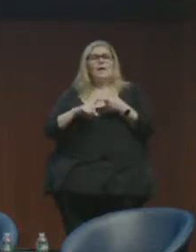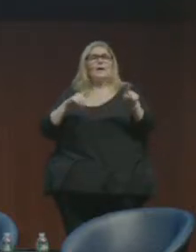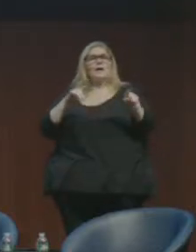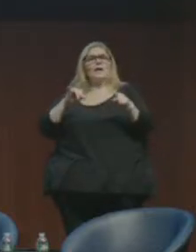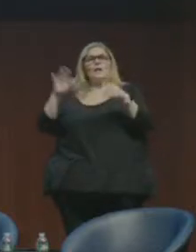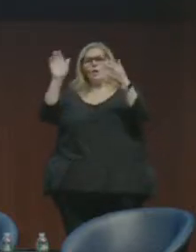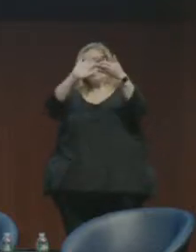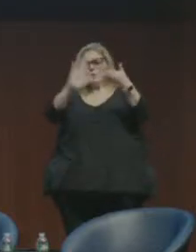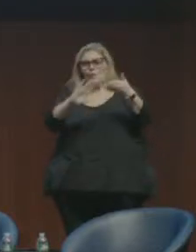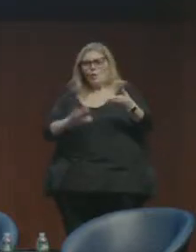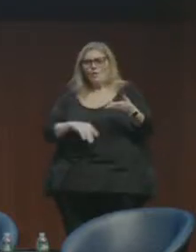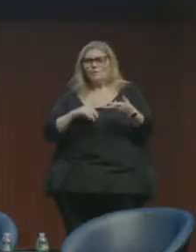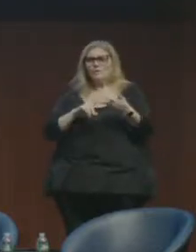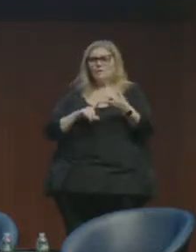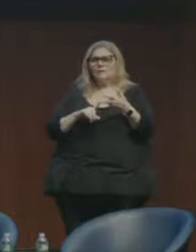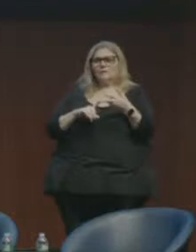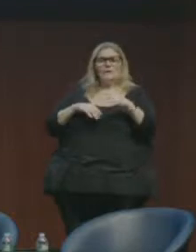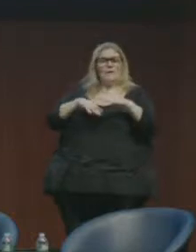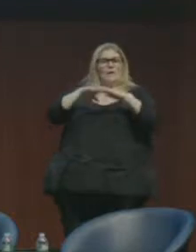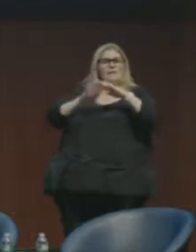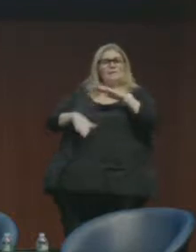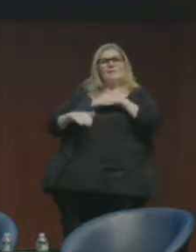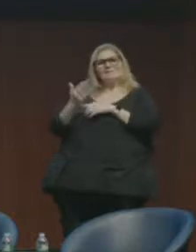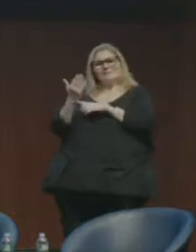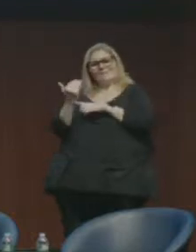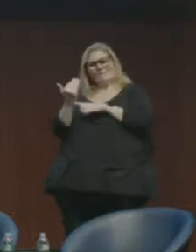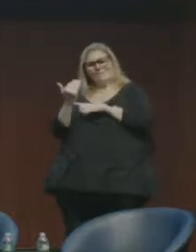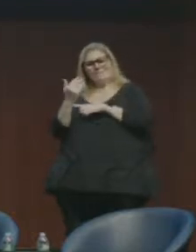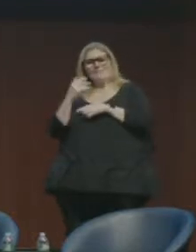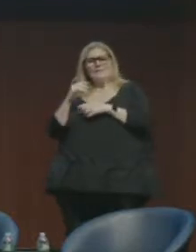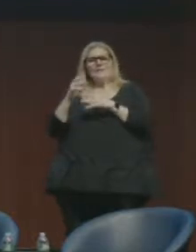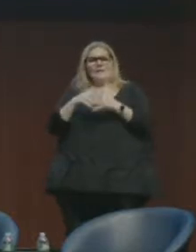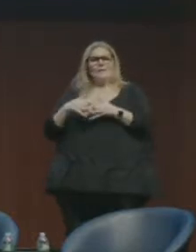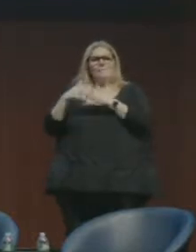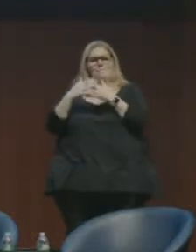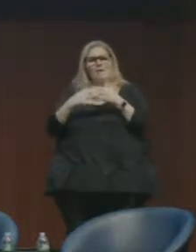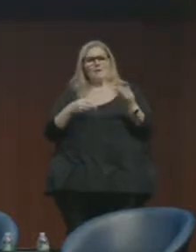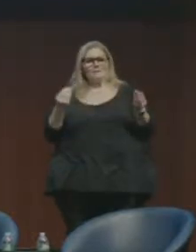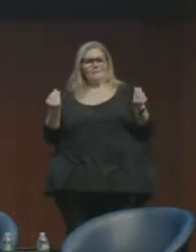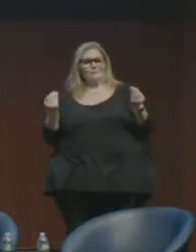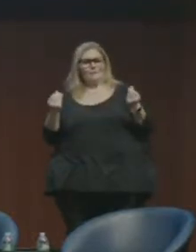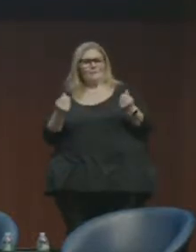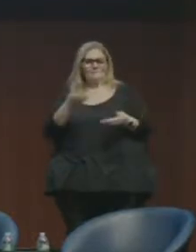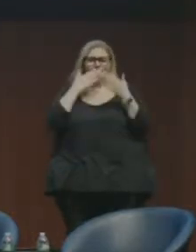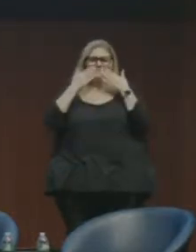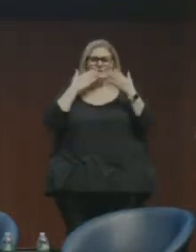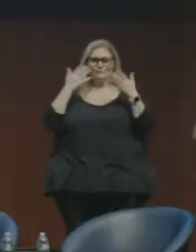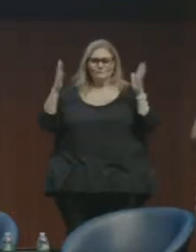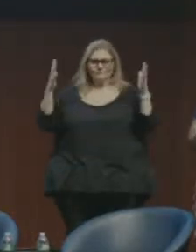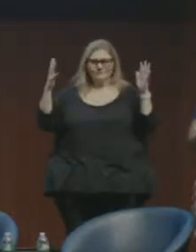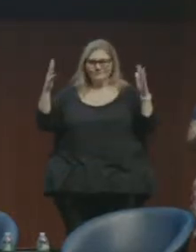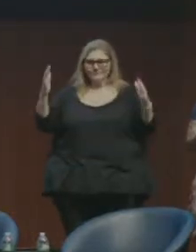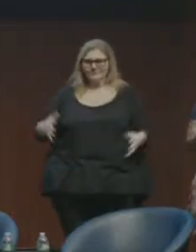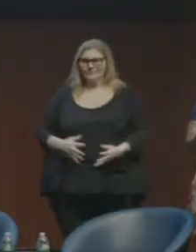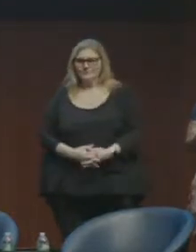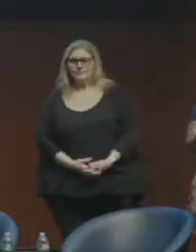dust cloth, less than 50 now, American bread. Thank you.